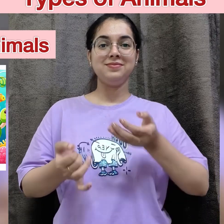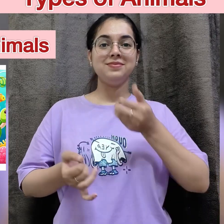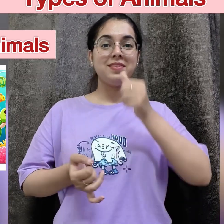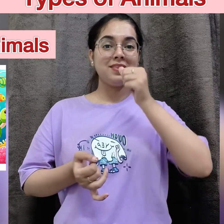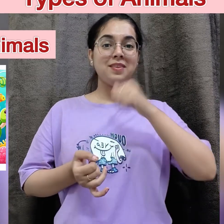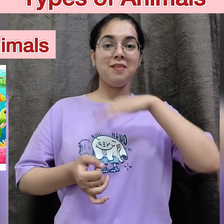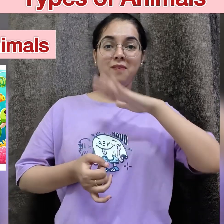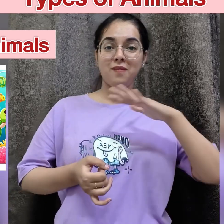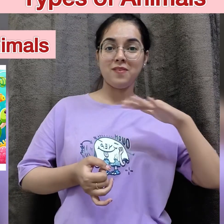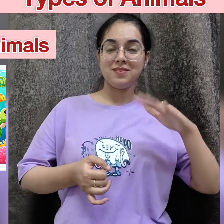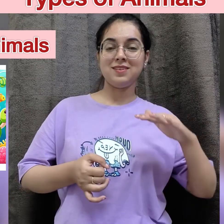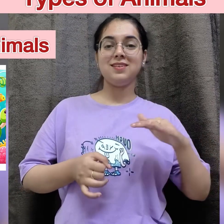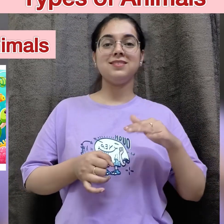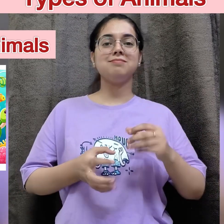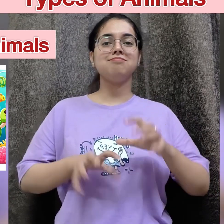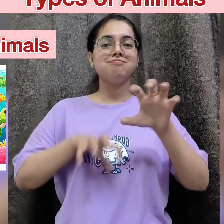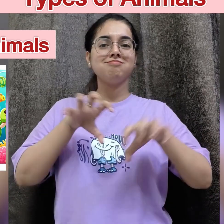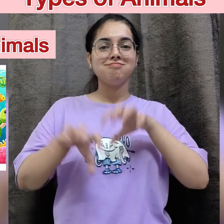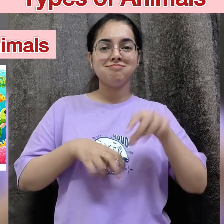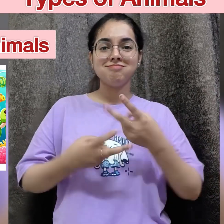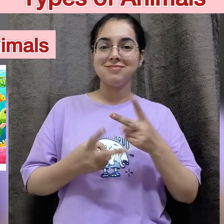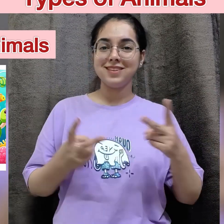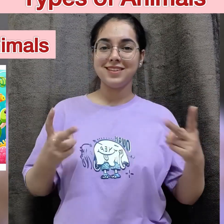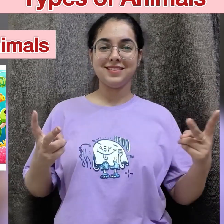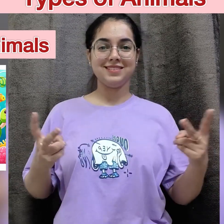WATERANIMALS. Water animals.